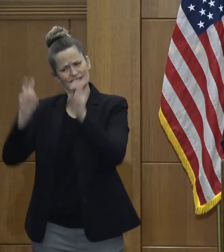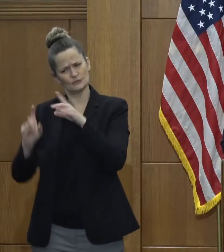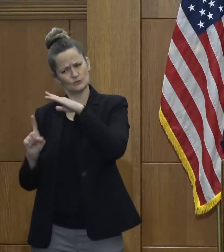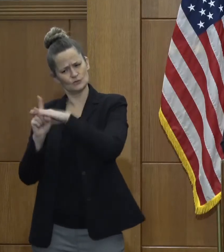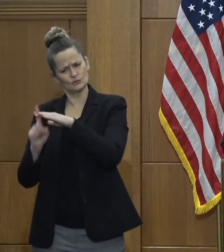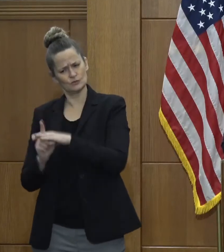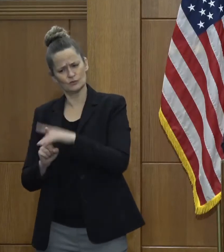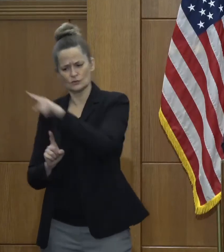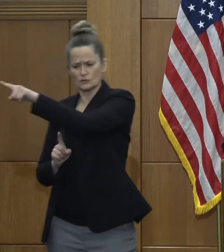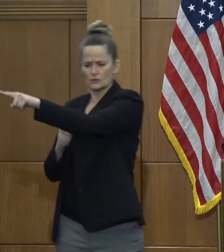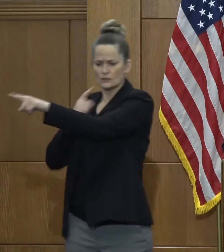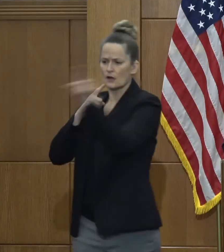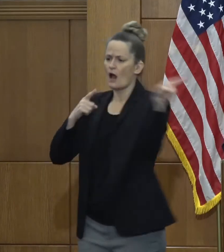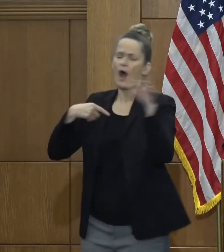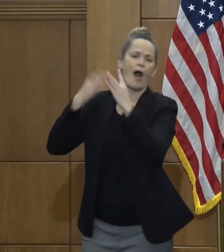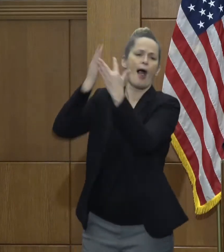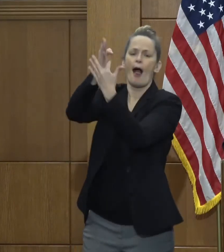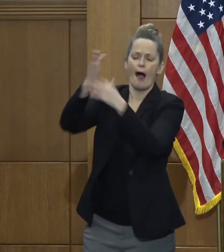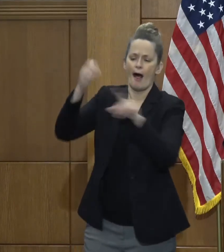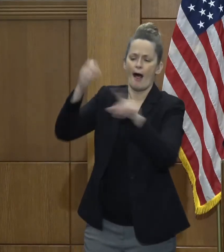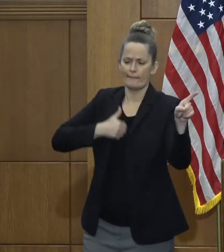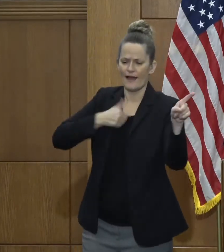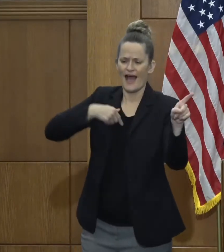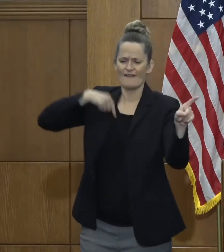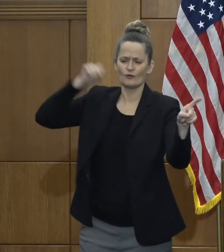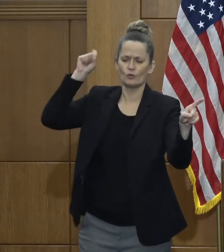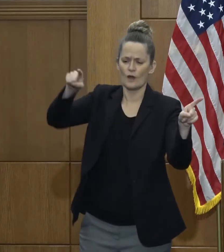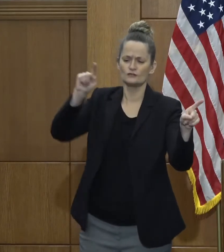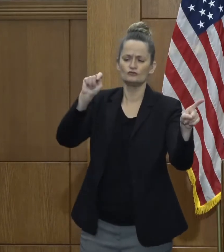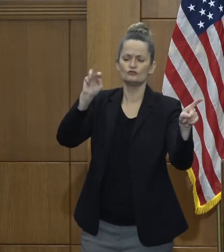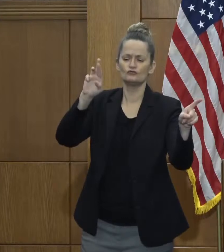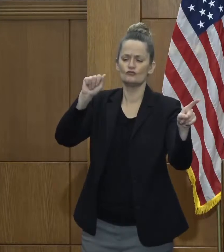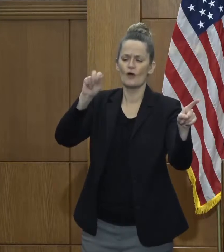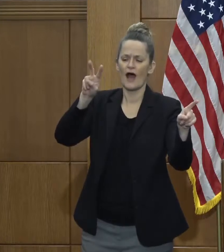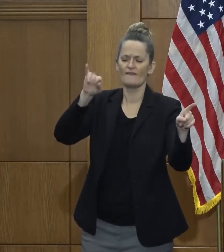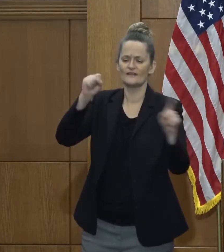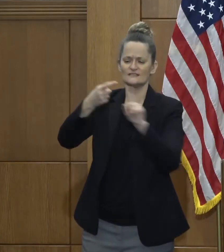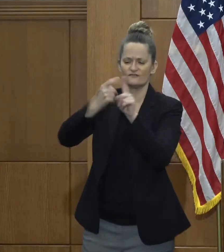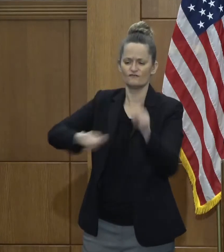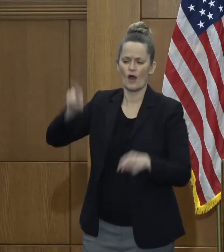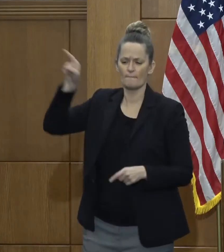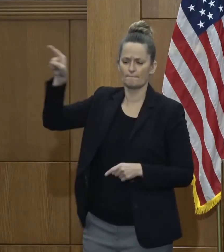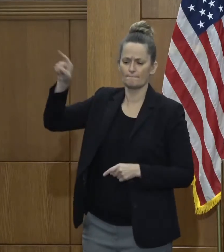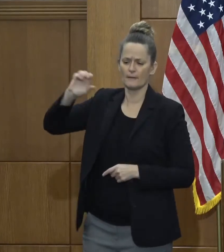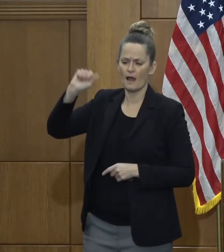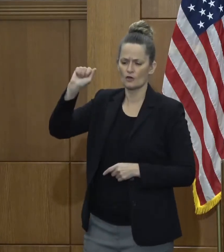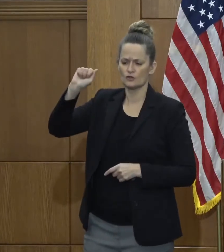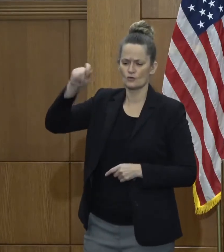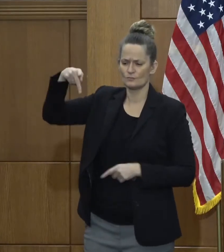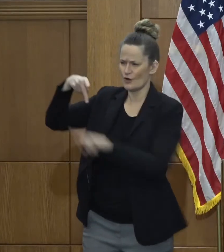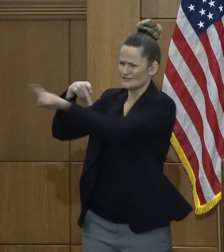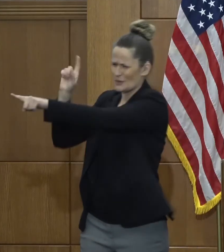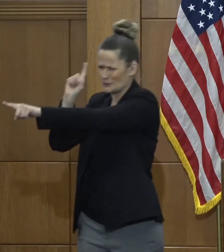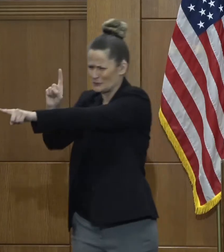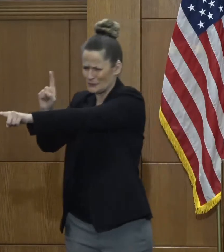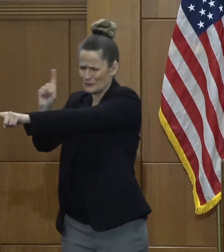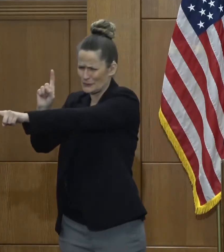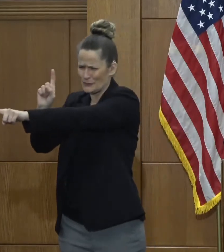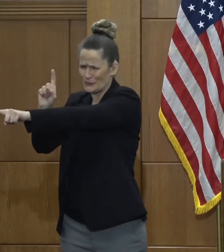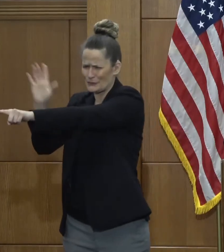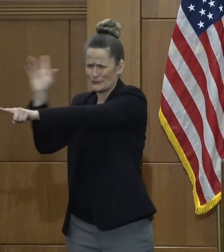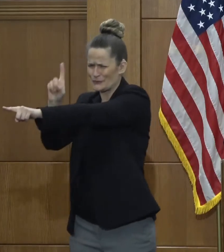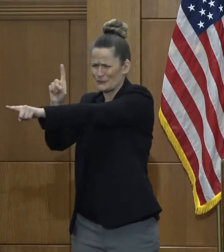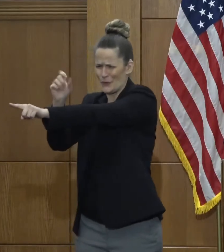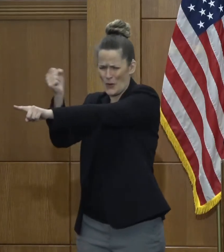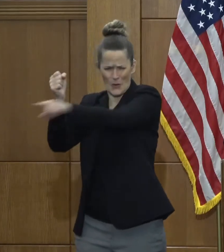question. Travis Lawler with the Associated Press. The hey, 11 Travis voters... Lawler, can you hold on a minute? We haven't called on. There's someone